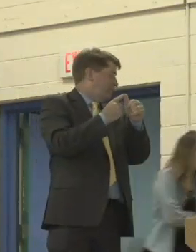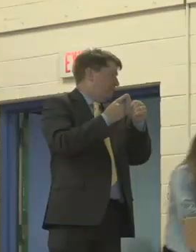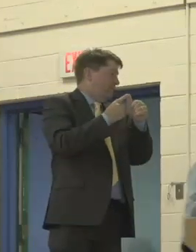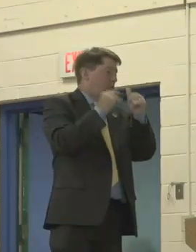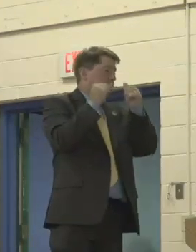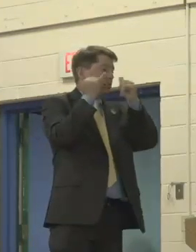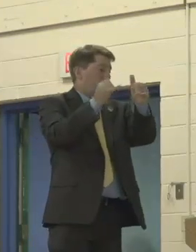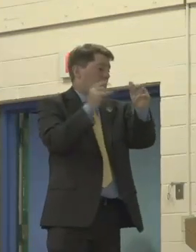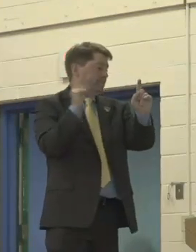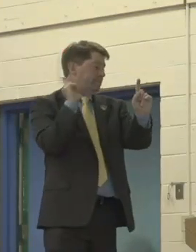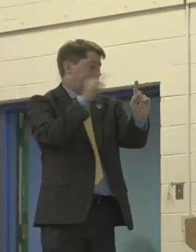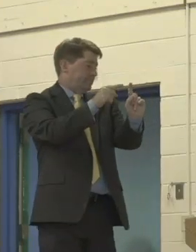The first award